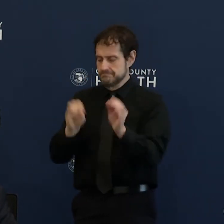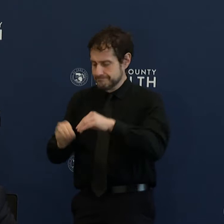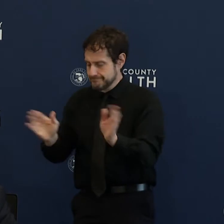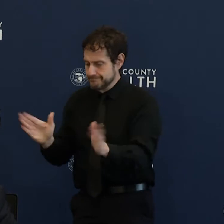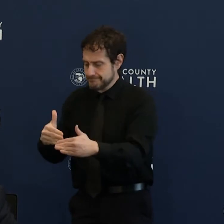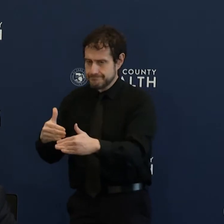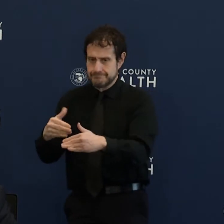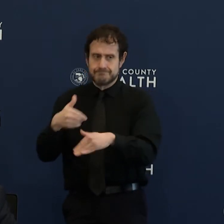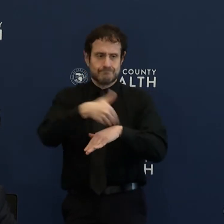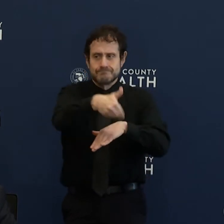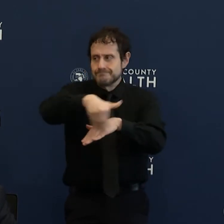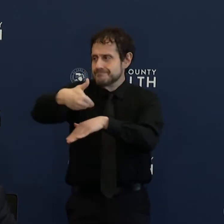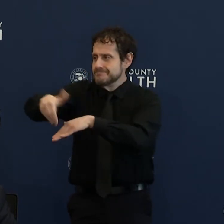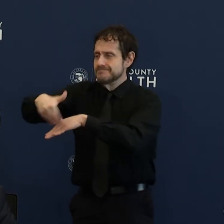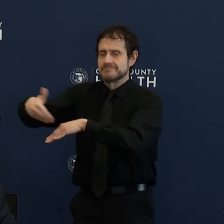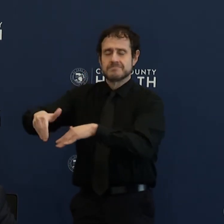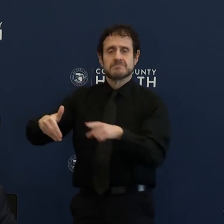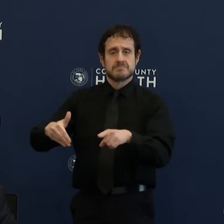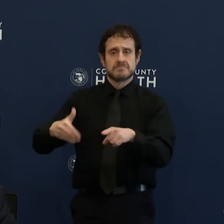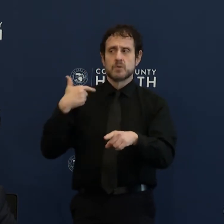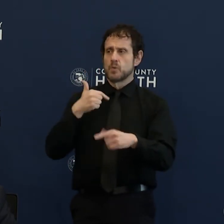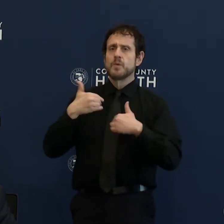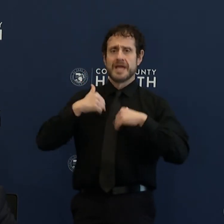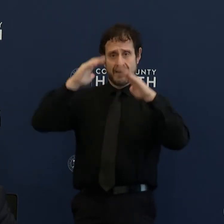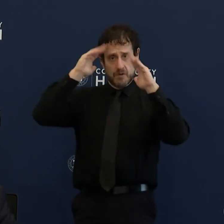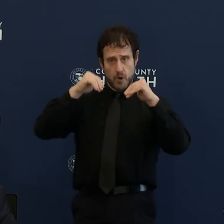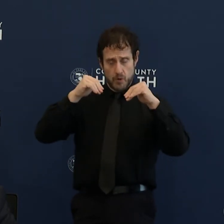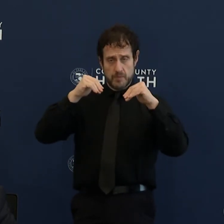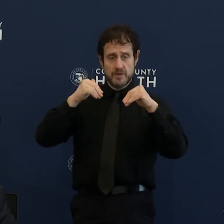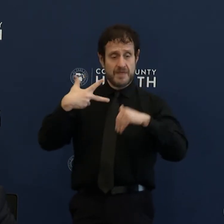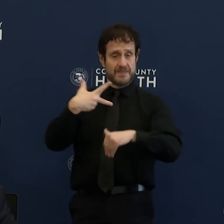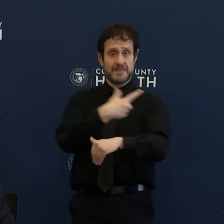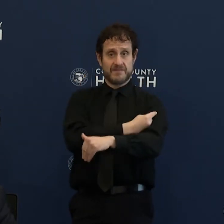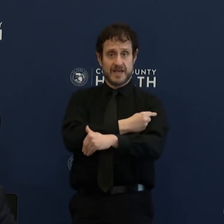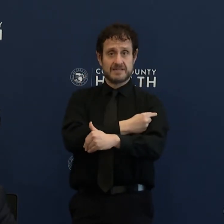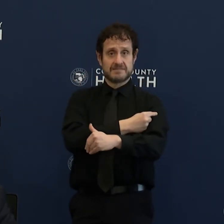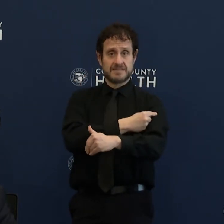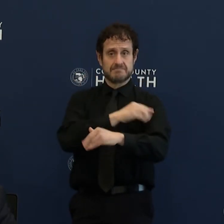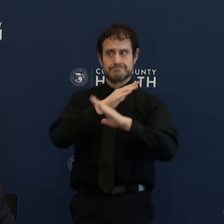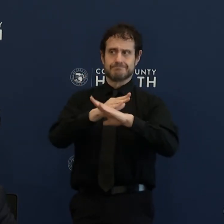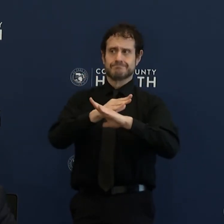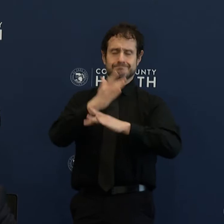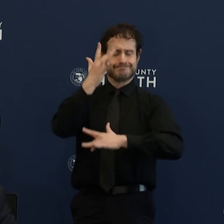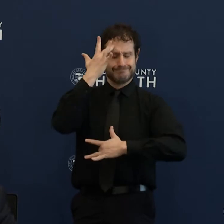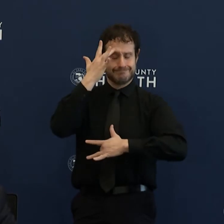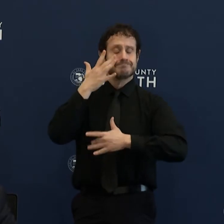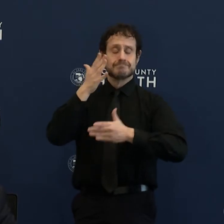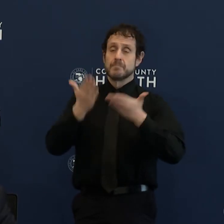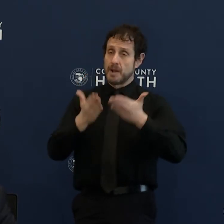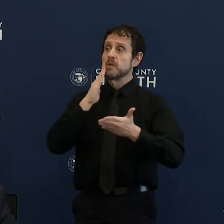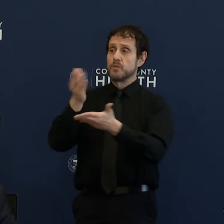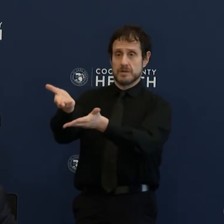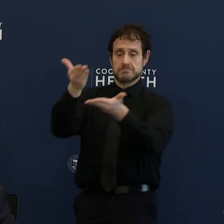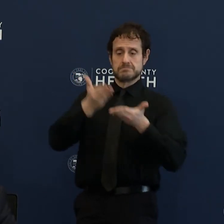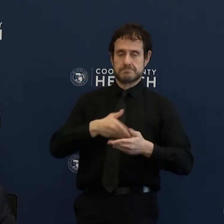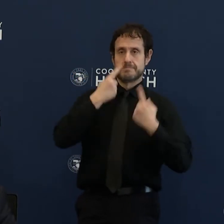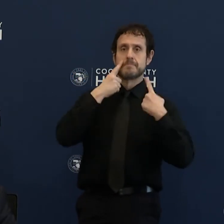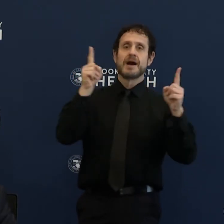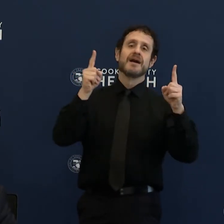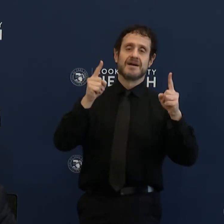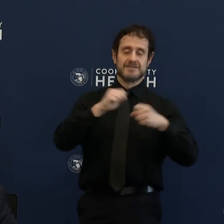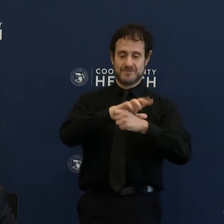Michigan. That rightfully provides us with hope that the end to this very long, enduring pandemic is within